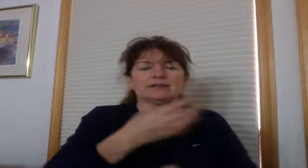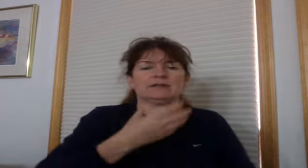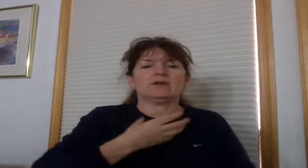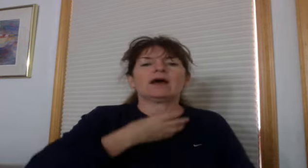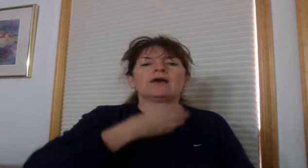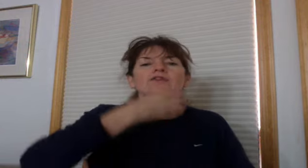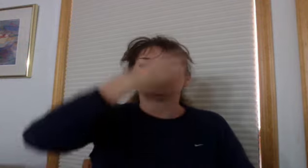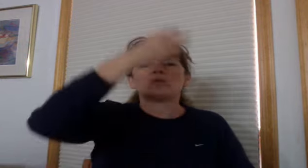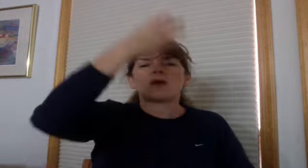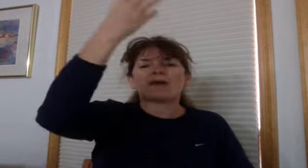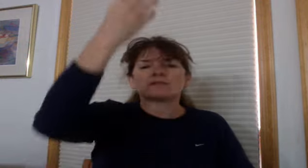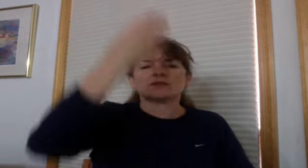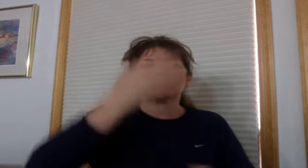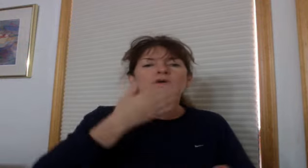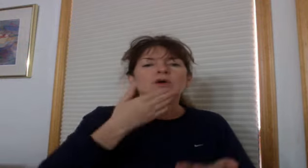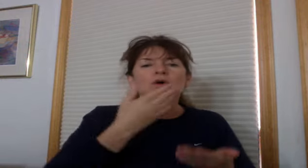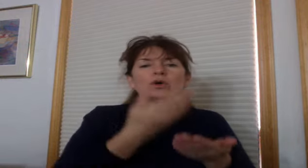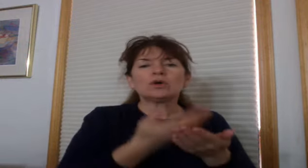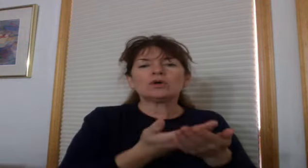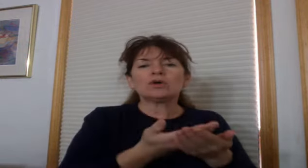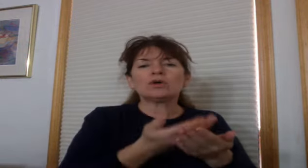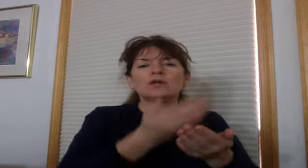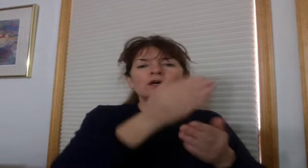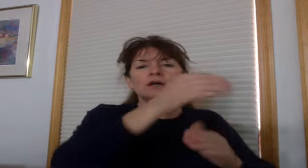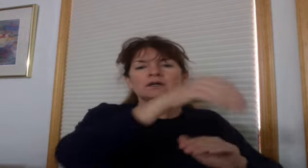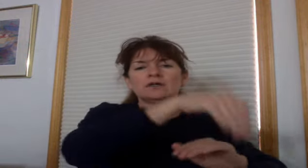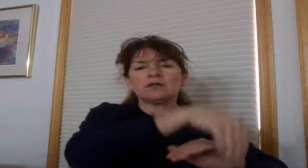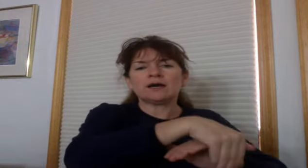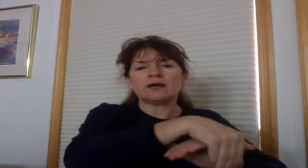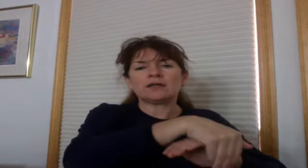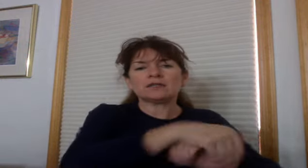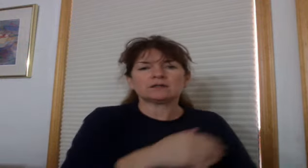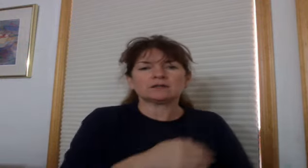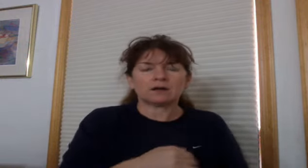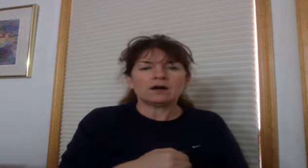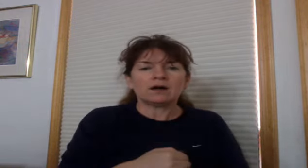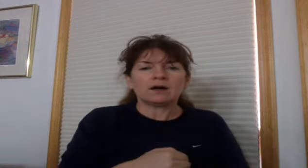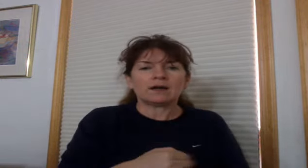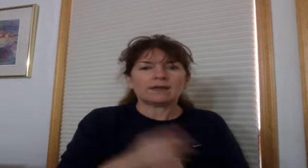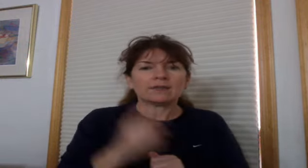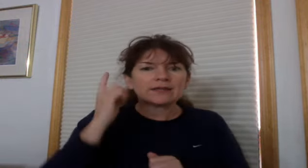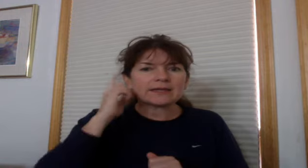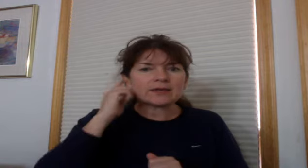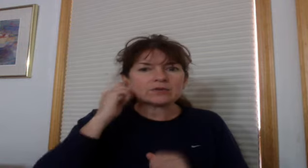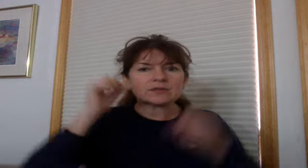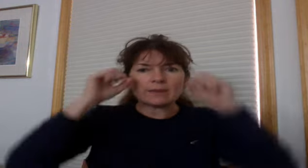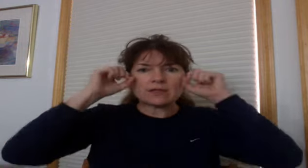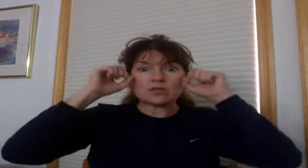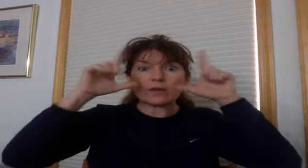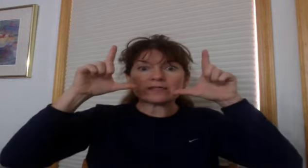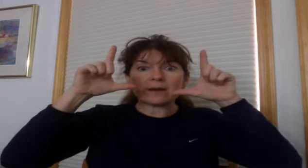And the giraffe says, good night. The lady hears them. She wakes up.